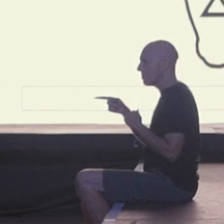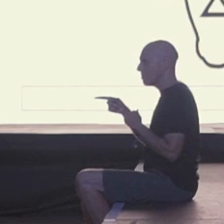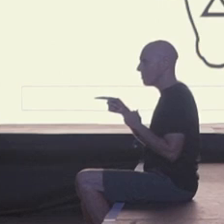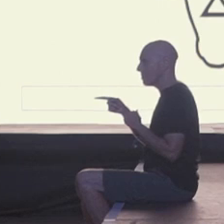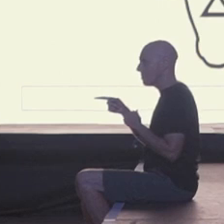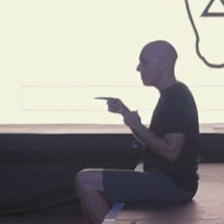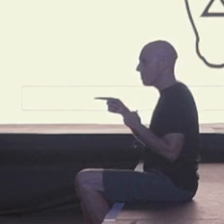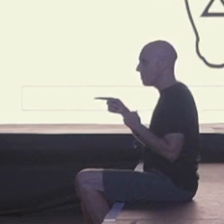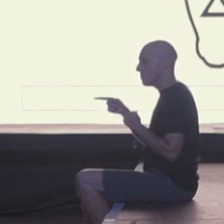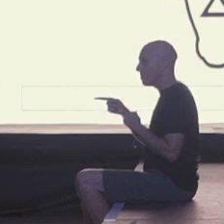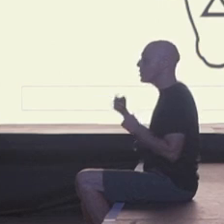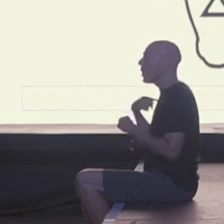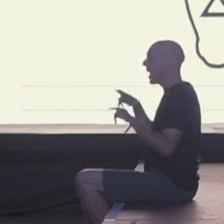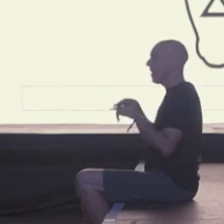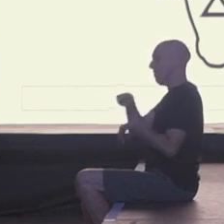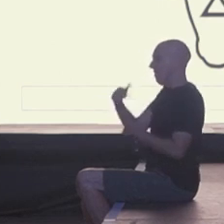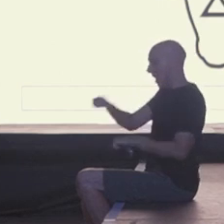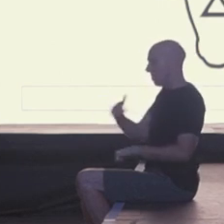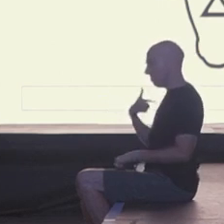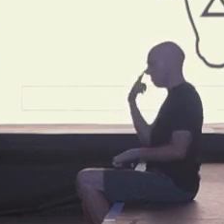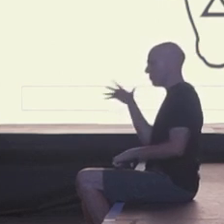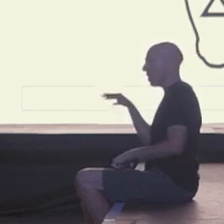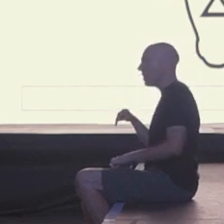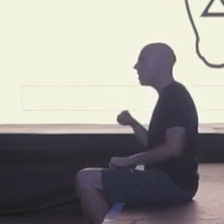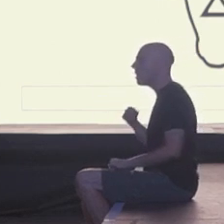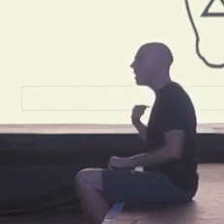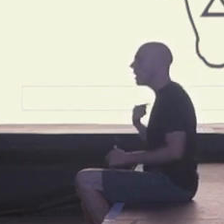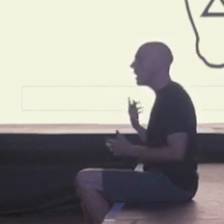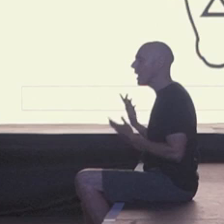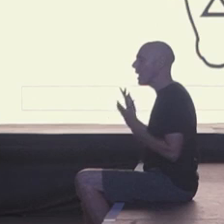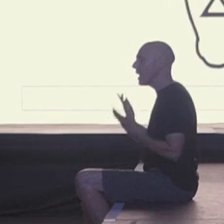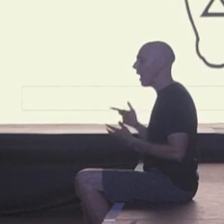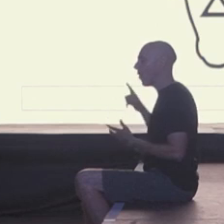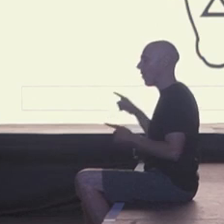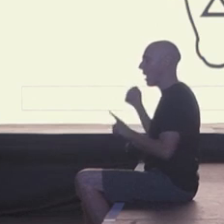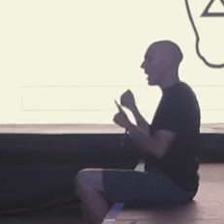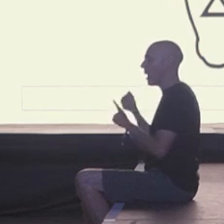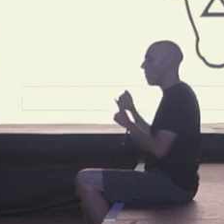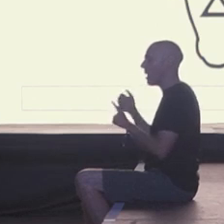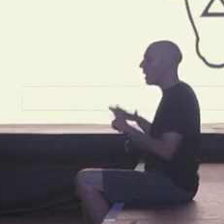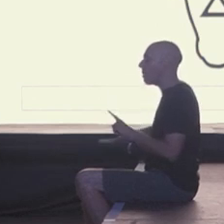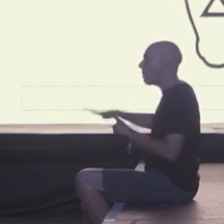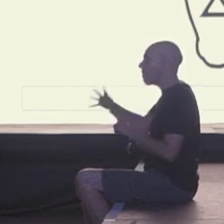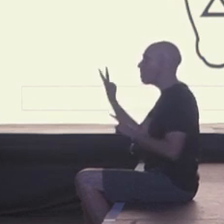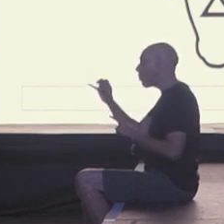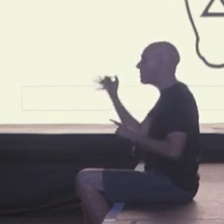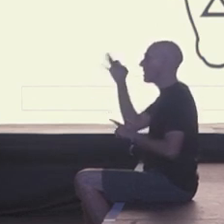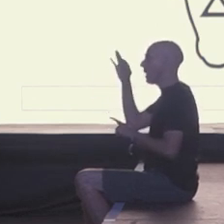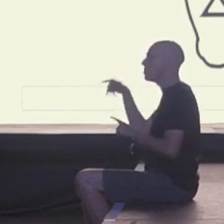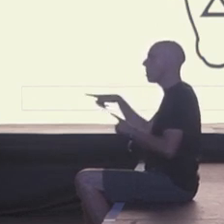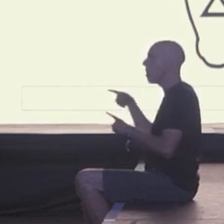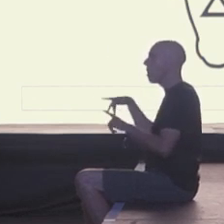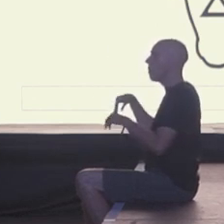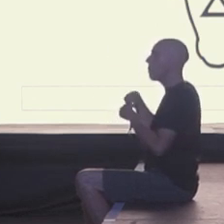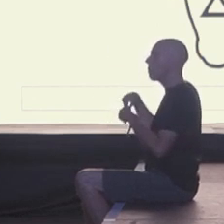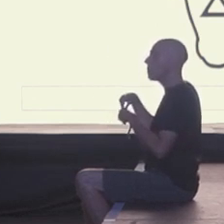country. And so started in October, and now we have that campaign running in about 40 councils across the UK, which is about